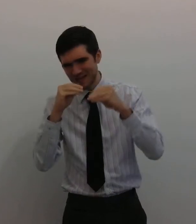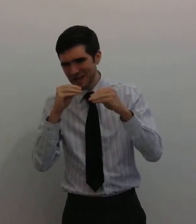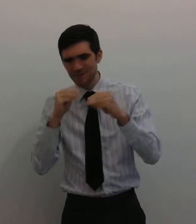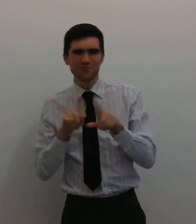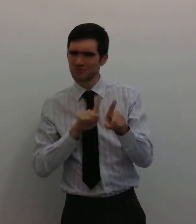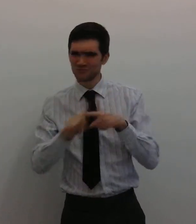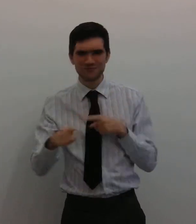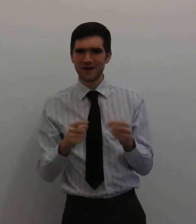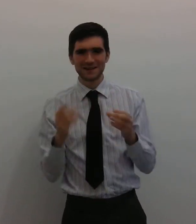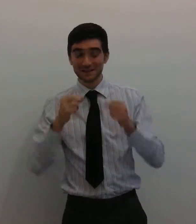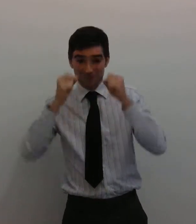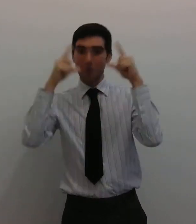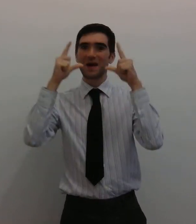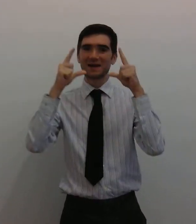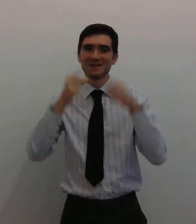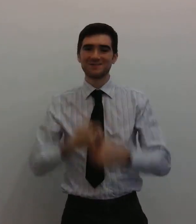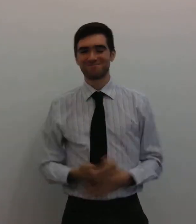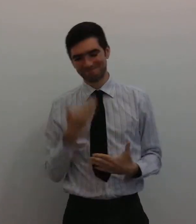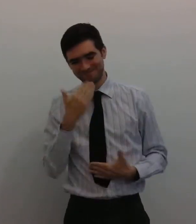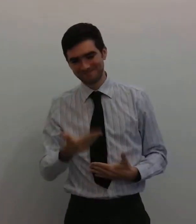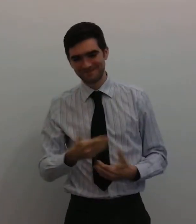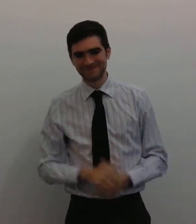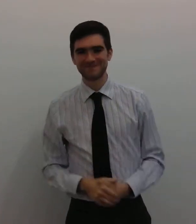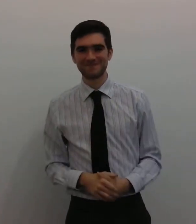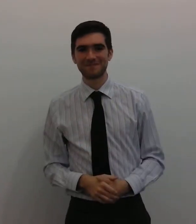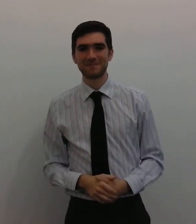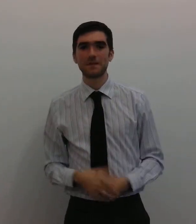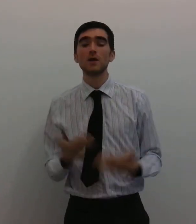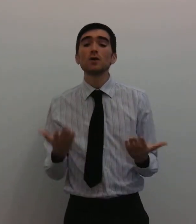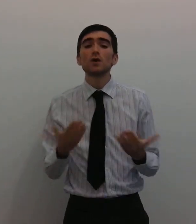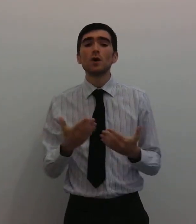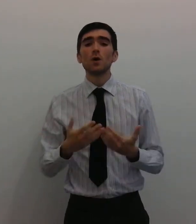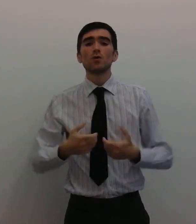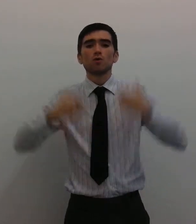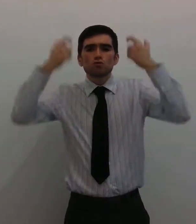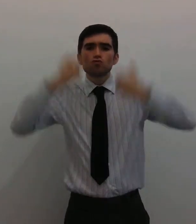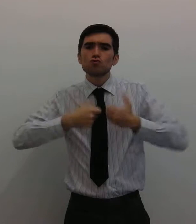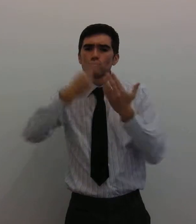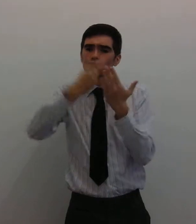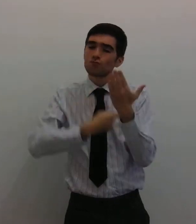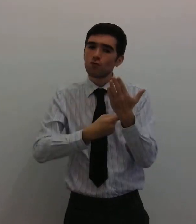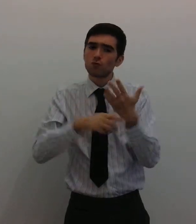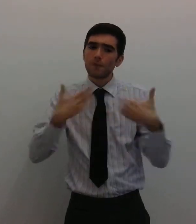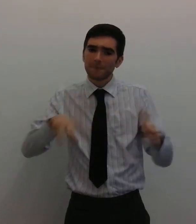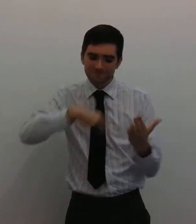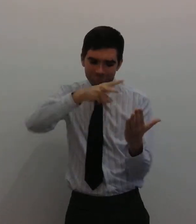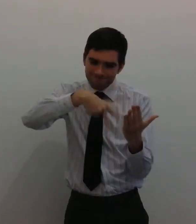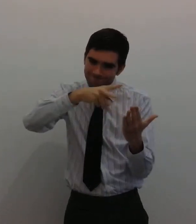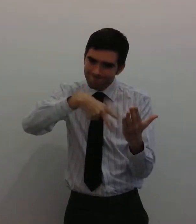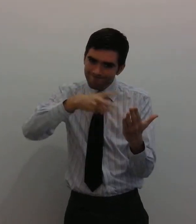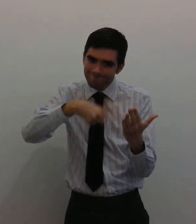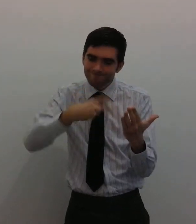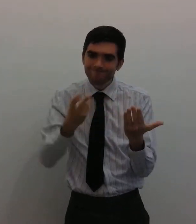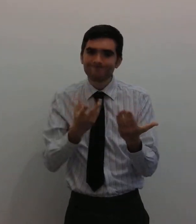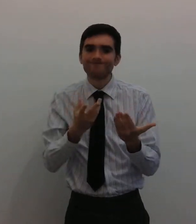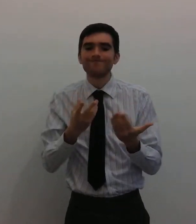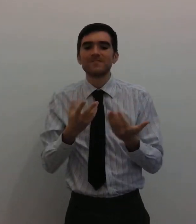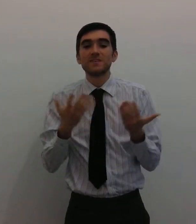anyway. Right, as you know, you've all read the court rules now, and you do now have to start time